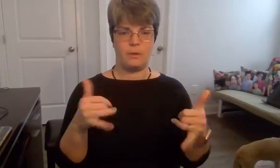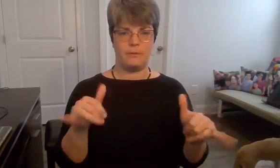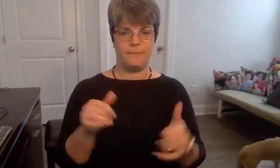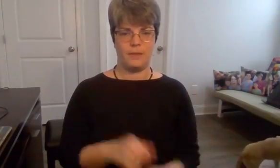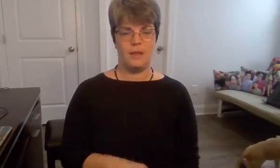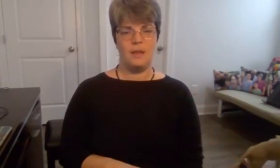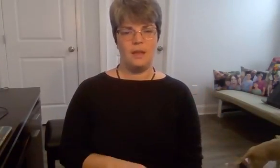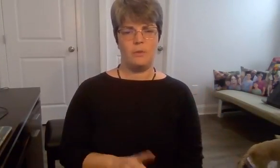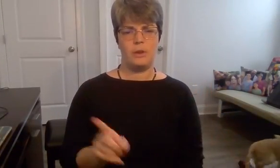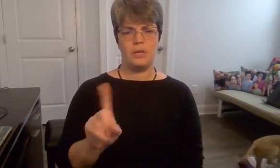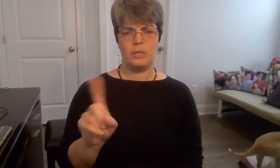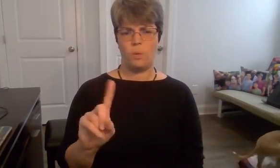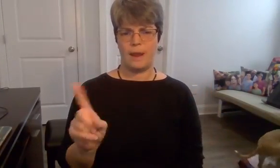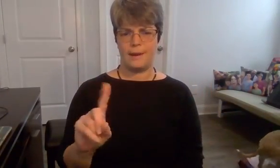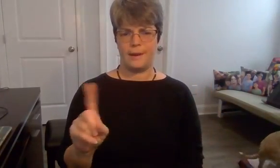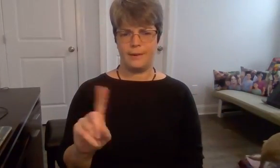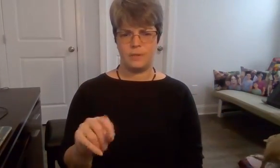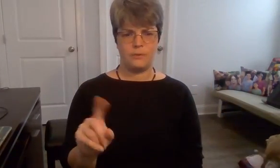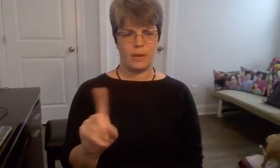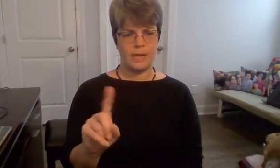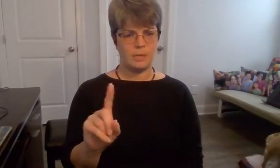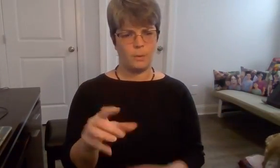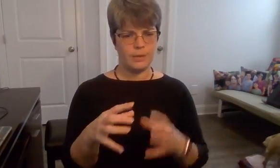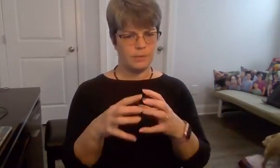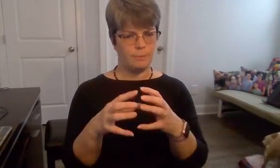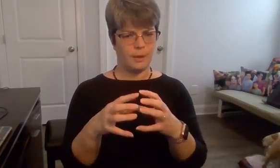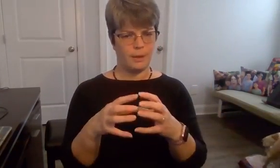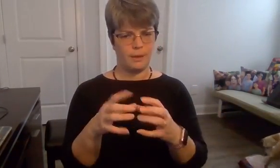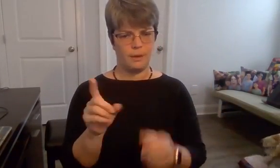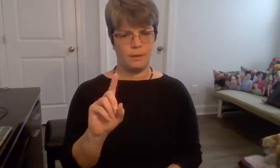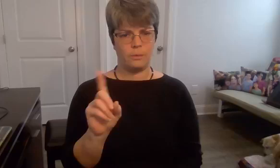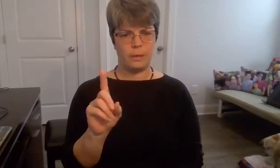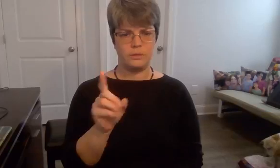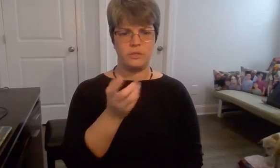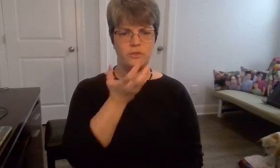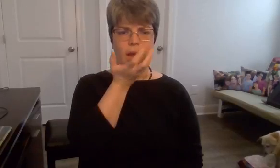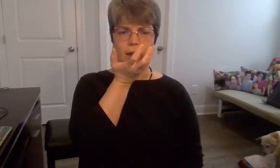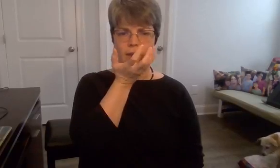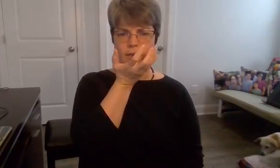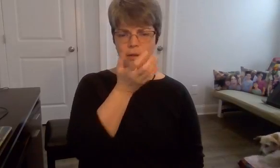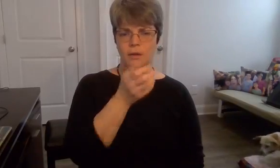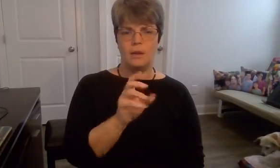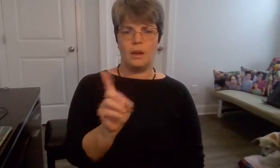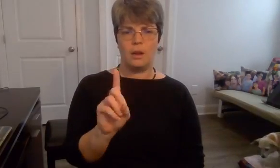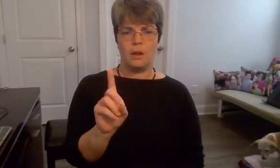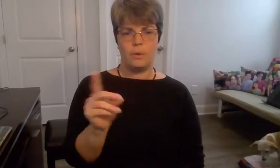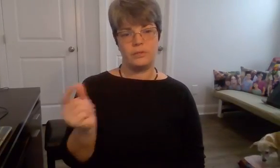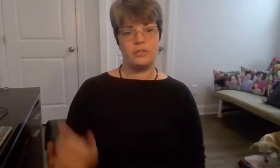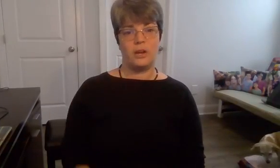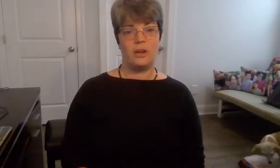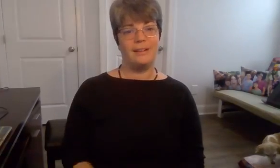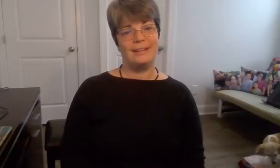right? We already did where. So if you're asking where's the ball or where's the truck, where's the dog, I